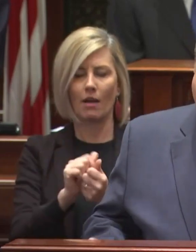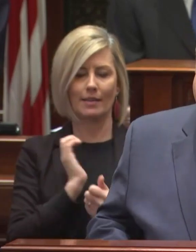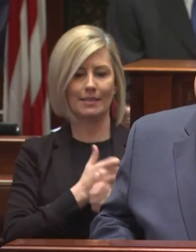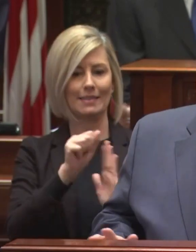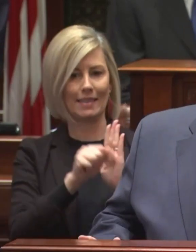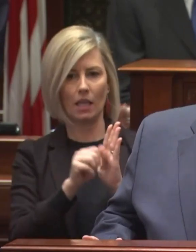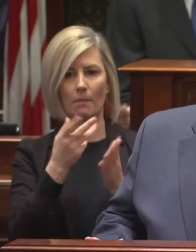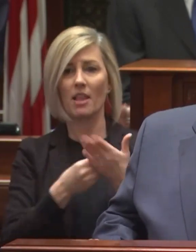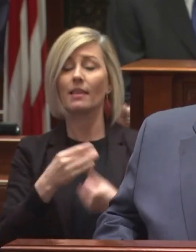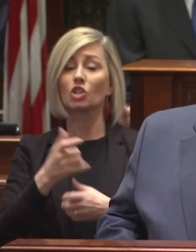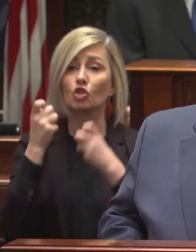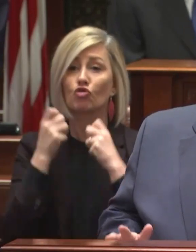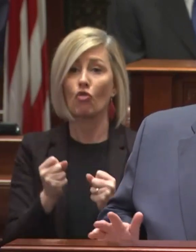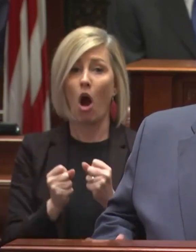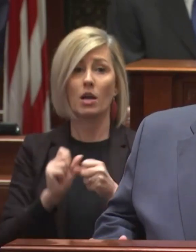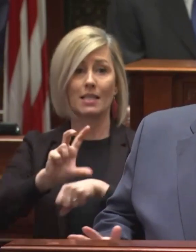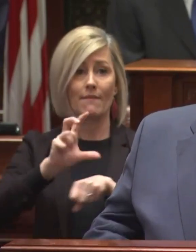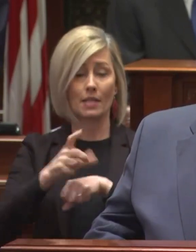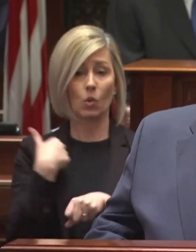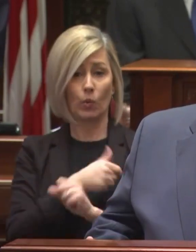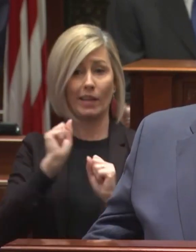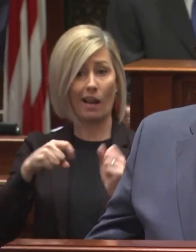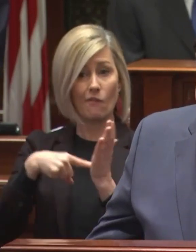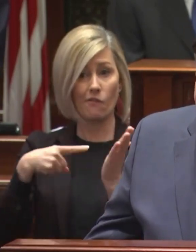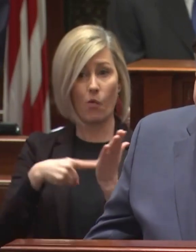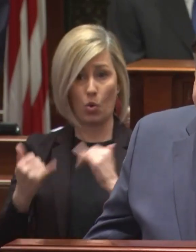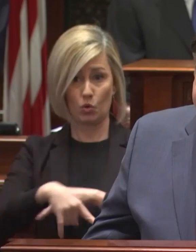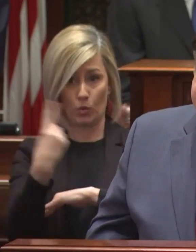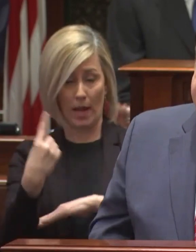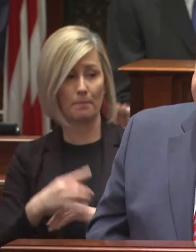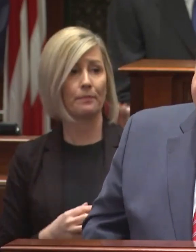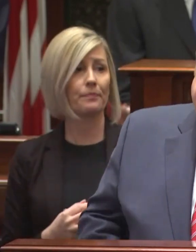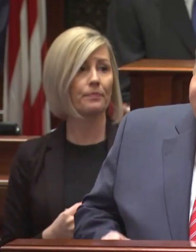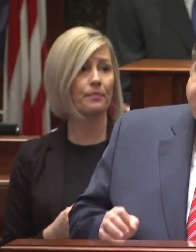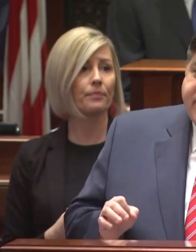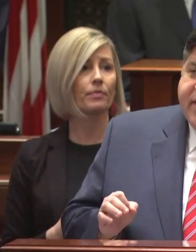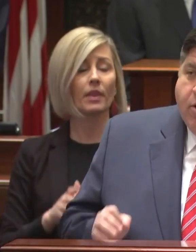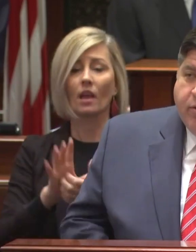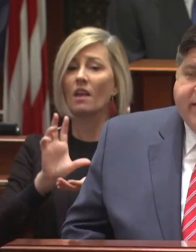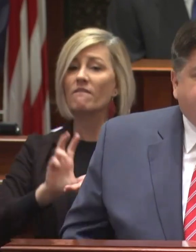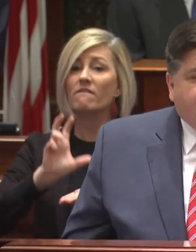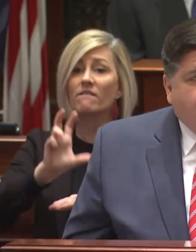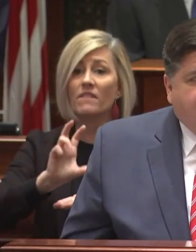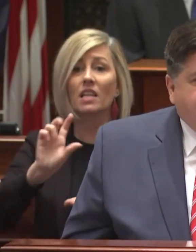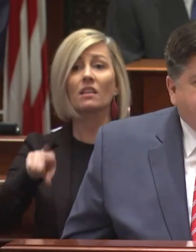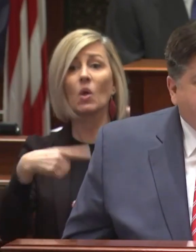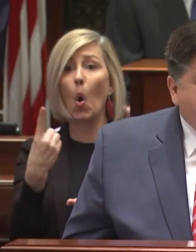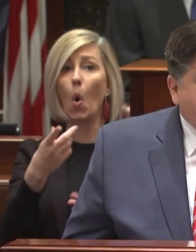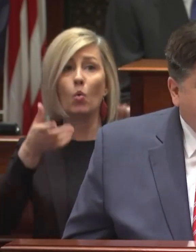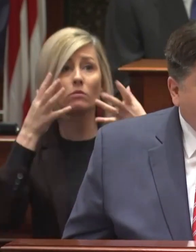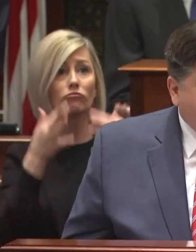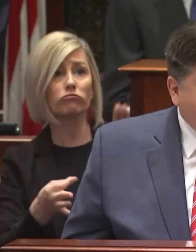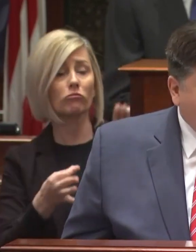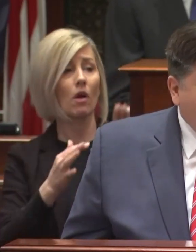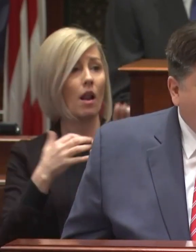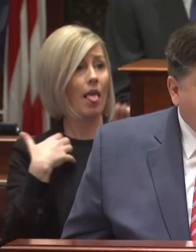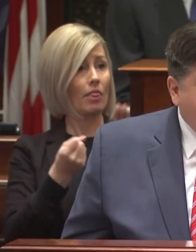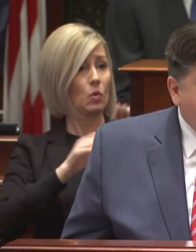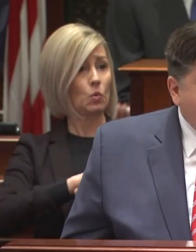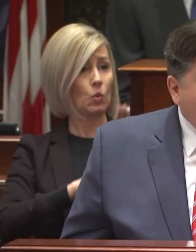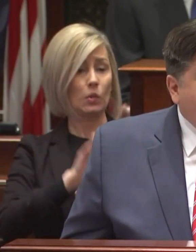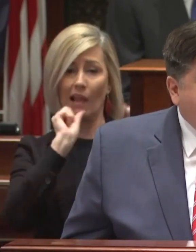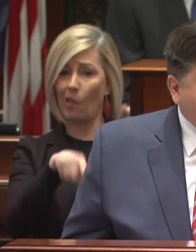the strongest investment that we can afford to make today. Funding isn't the only determinant of a healthy